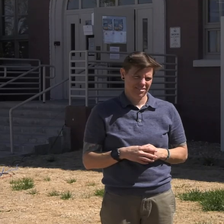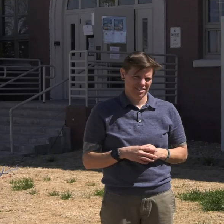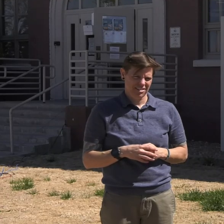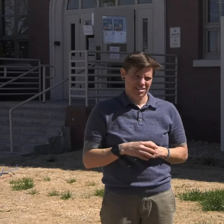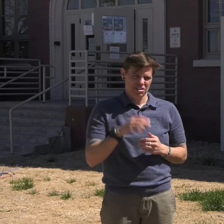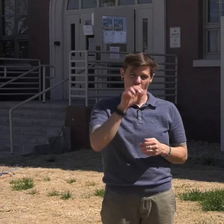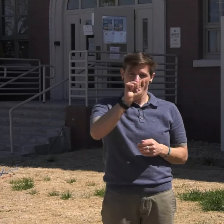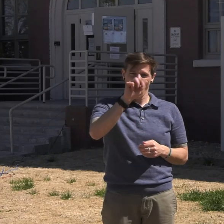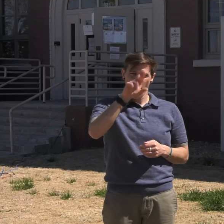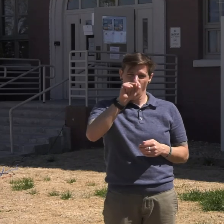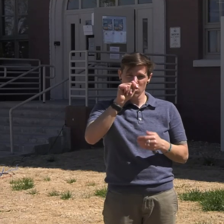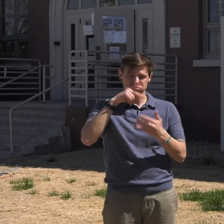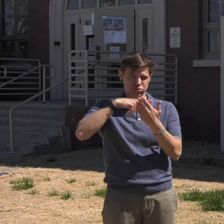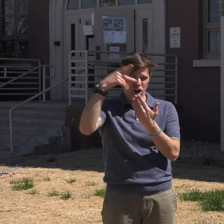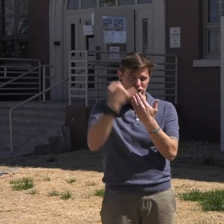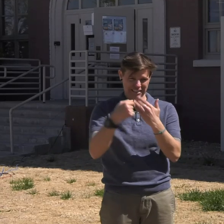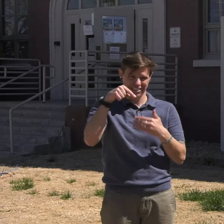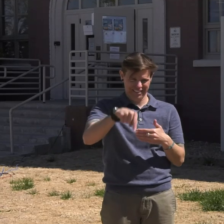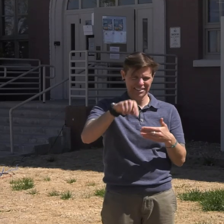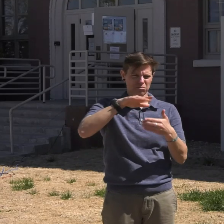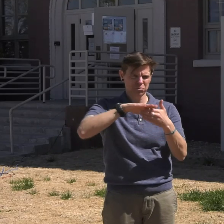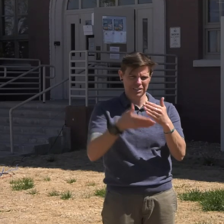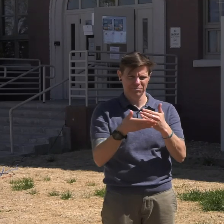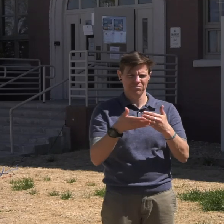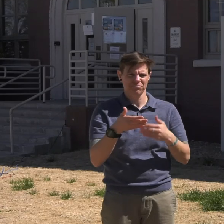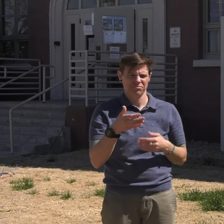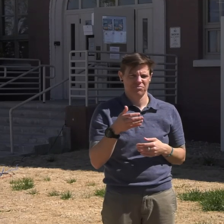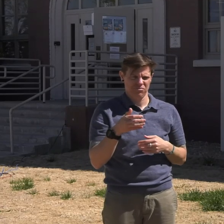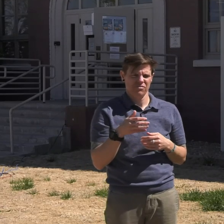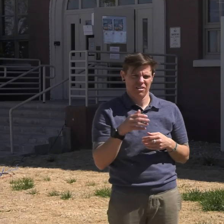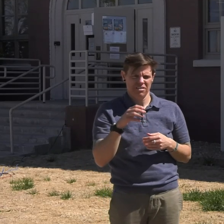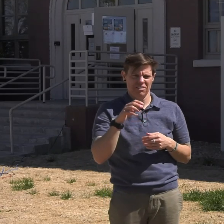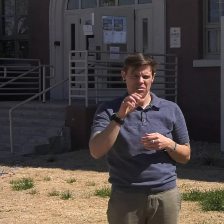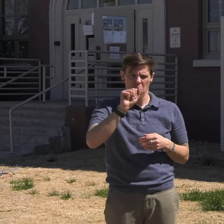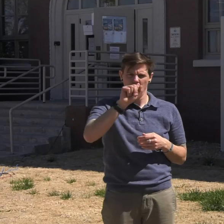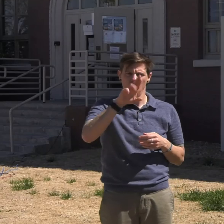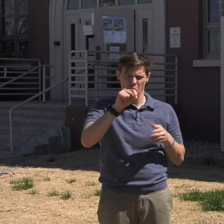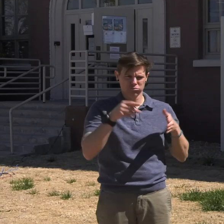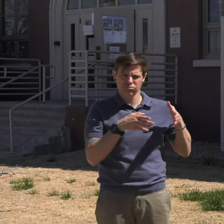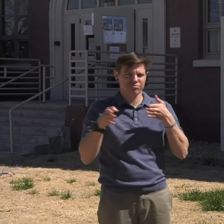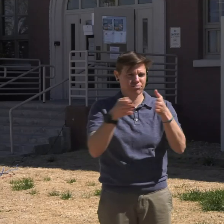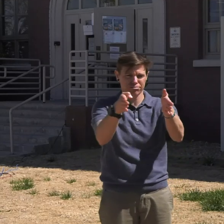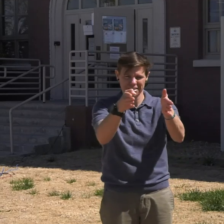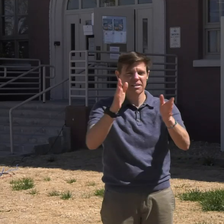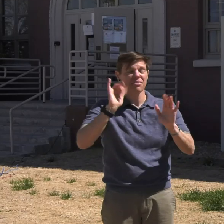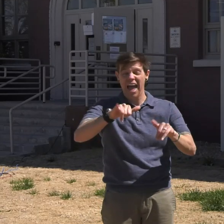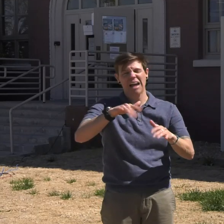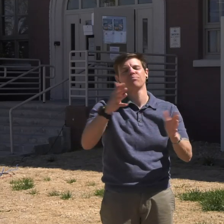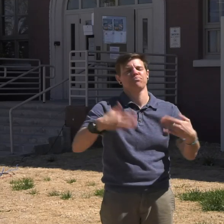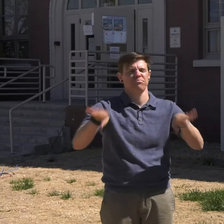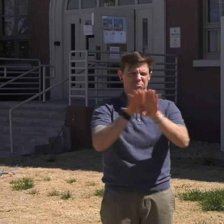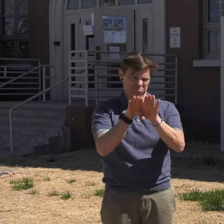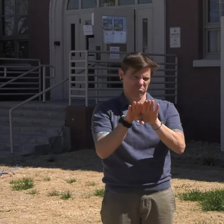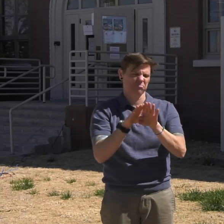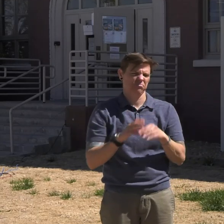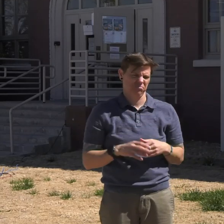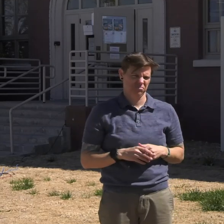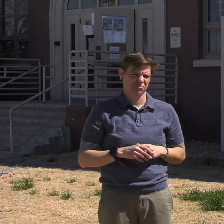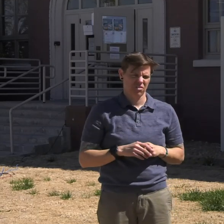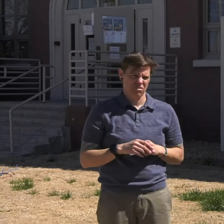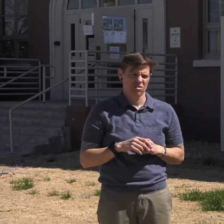weekend. Not the project, the art route. So the art route, that whole thing is going to stop this weekend. The local